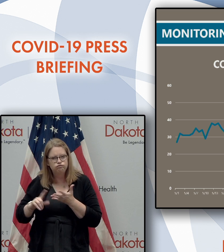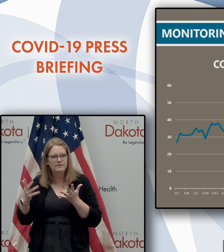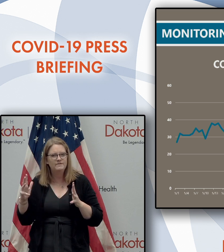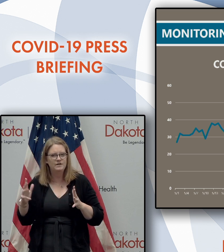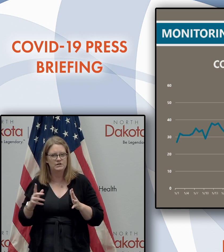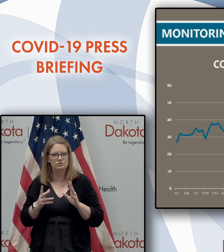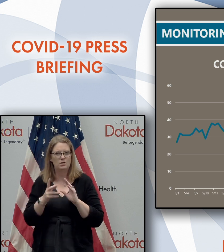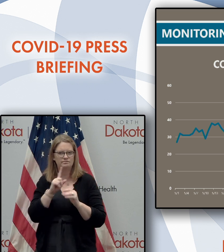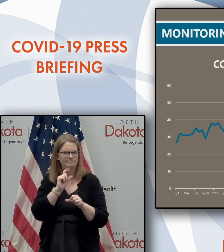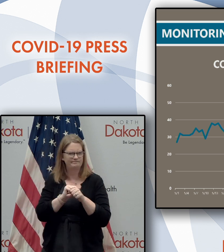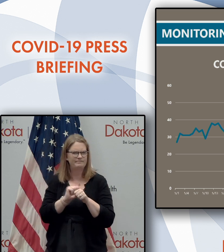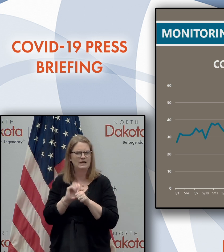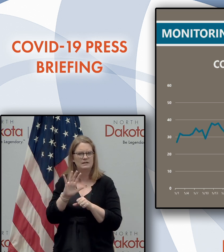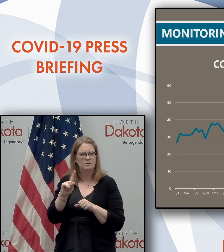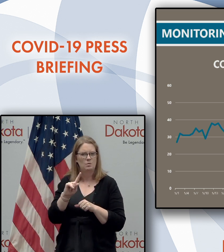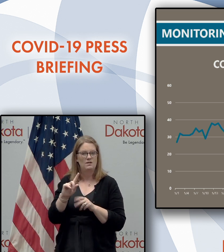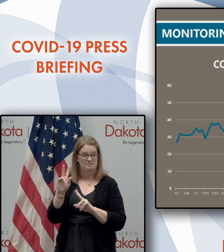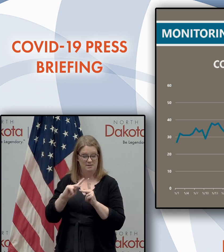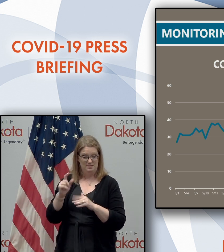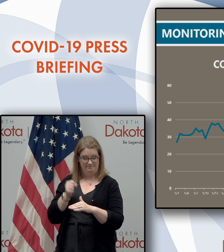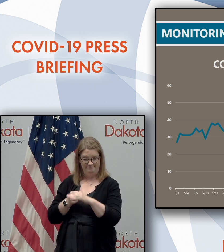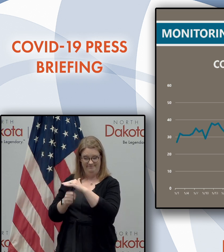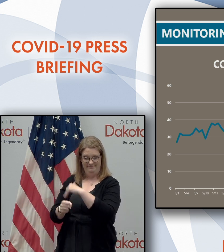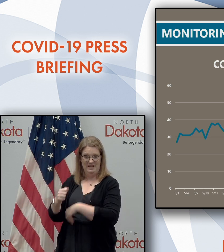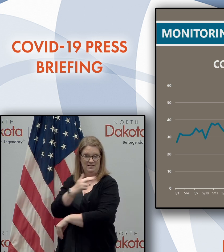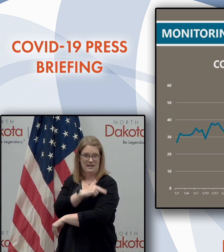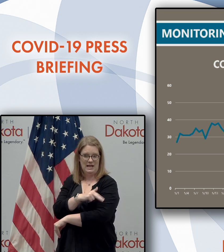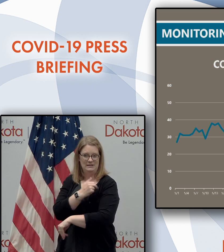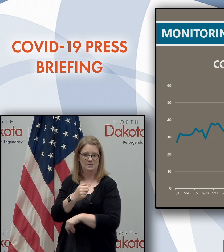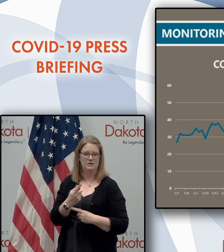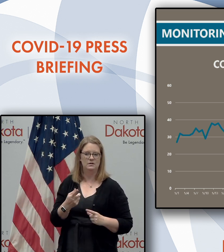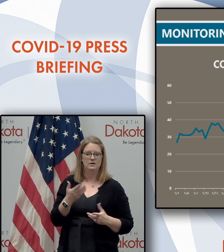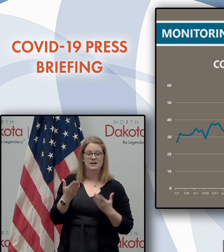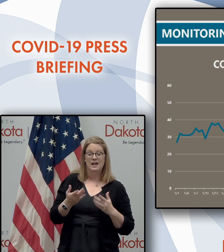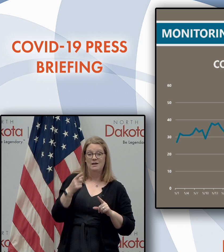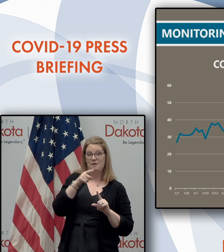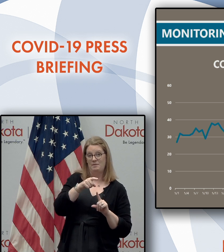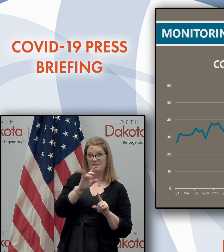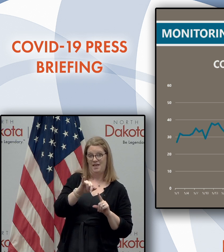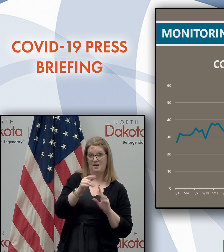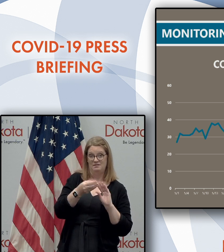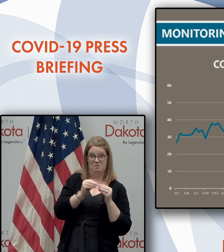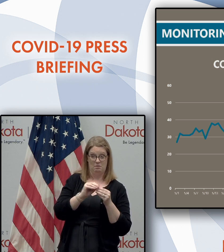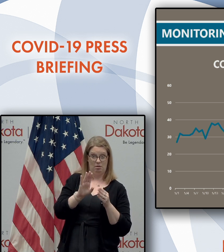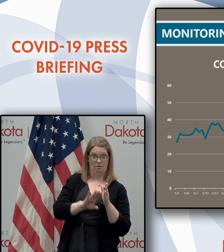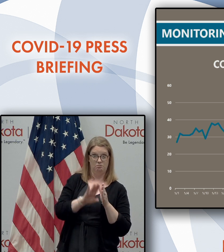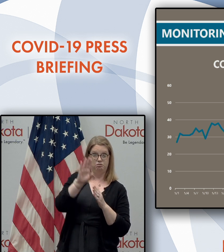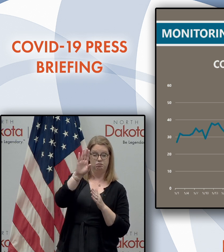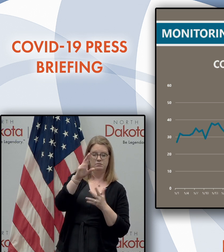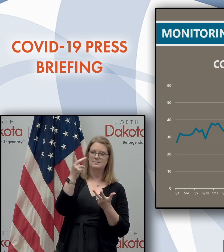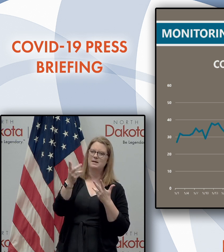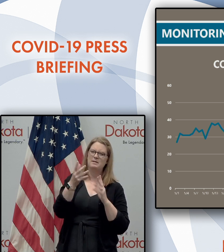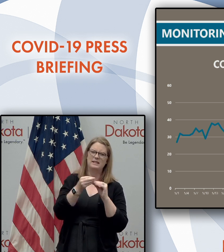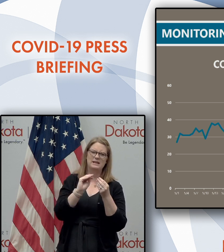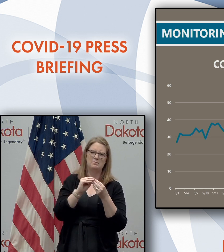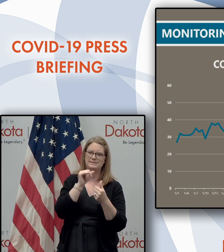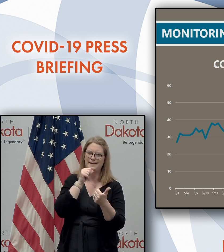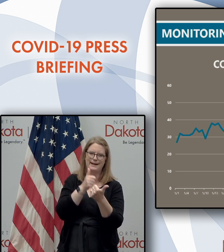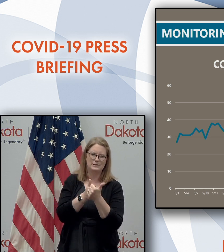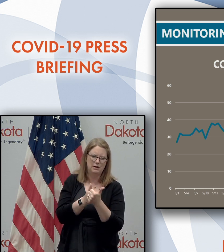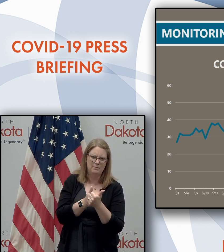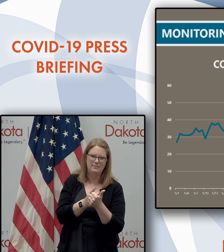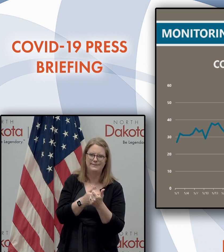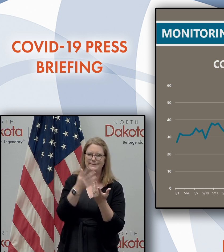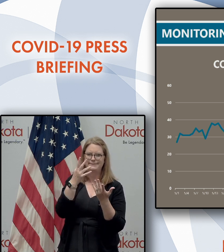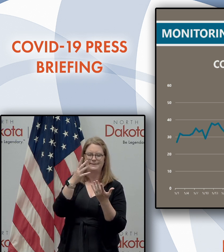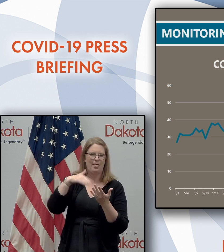record hospitalizations right now, given that previous high could have been a data lag error. But so this is, again, we see hospitalizations